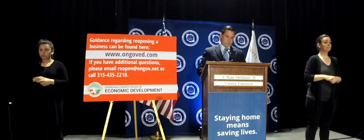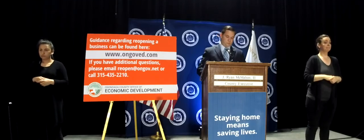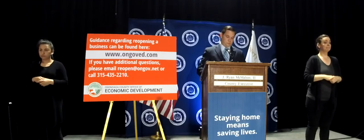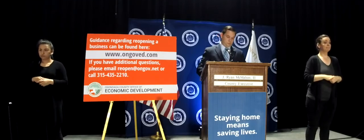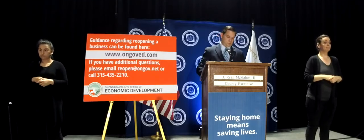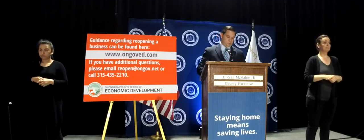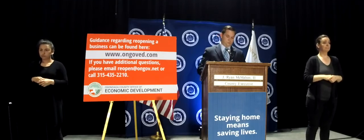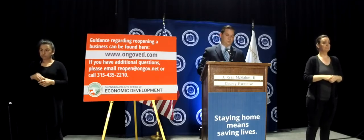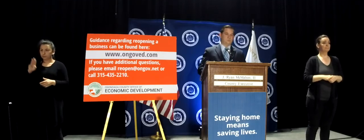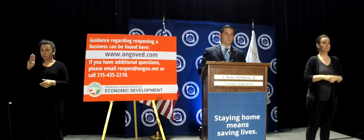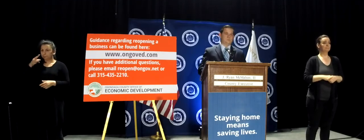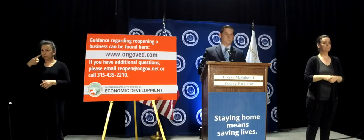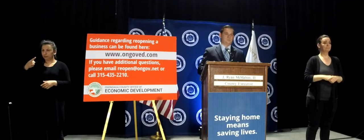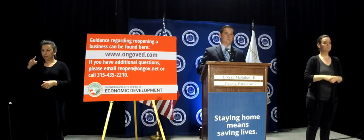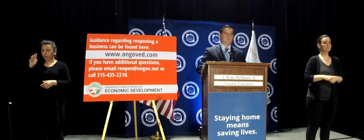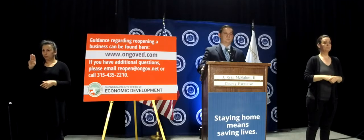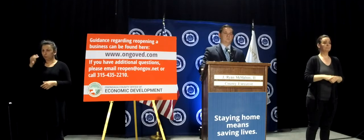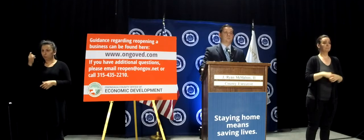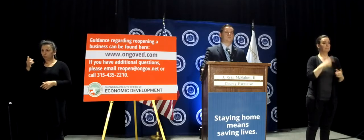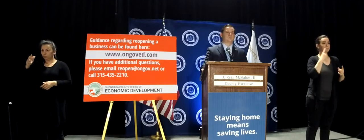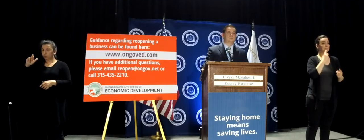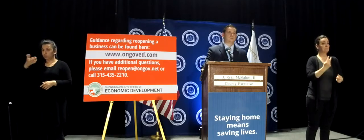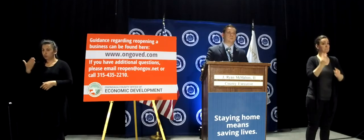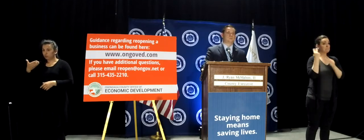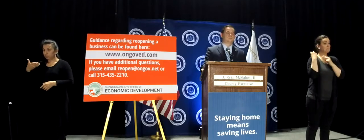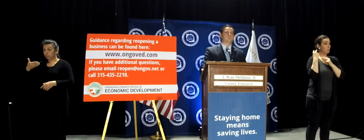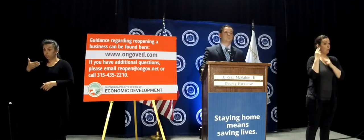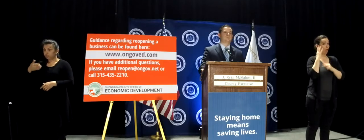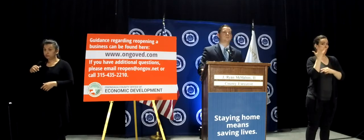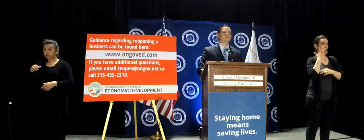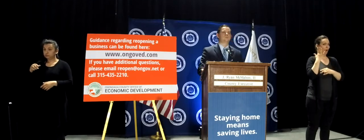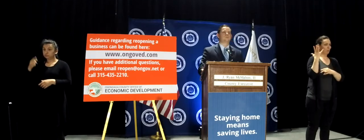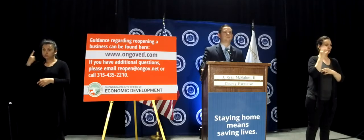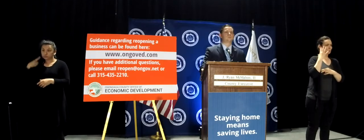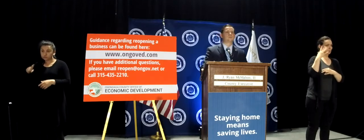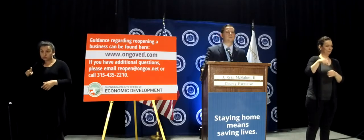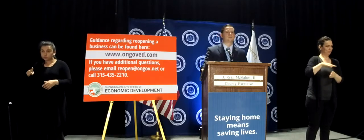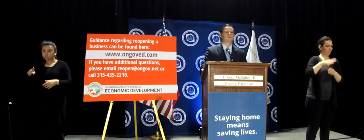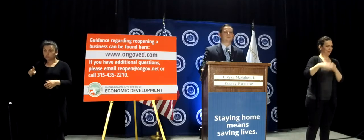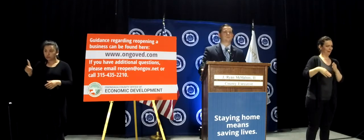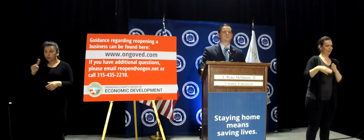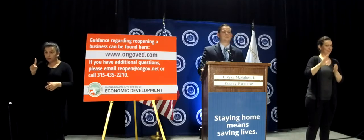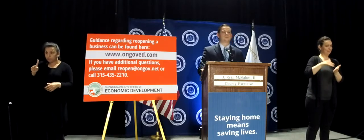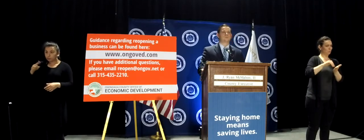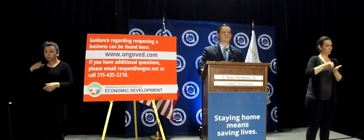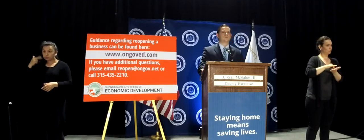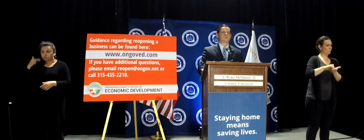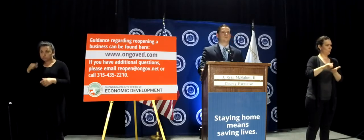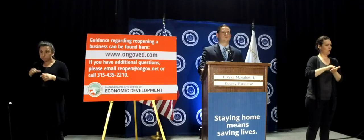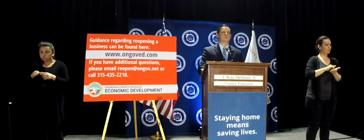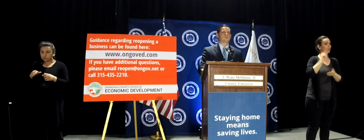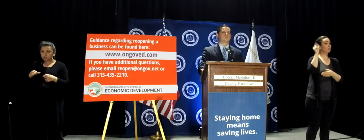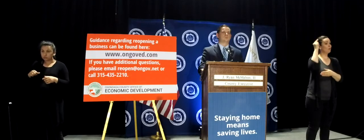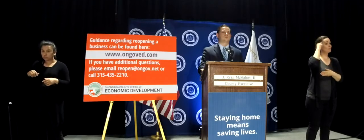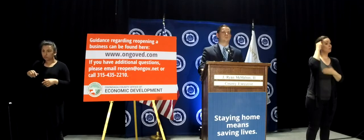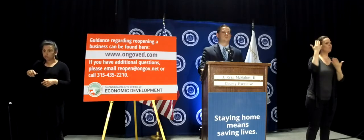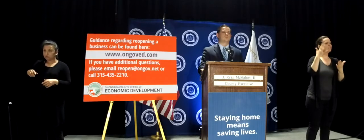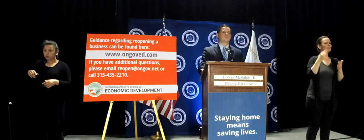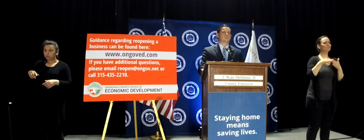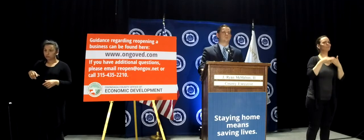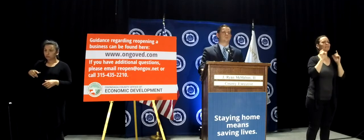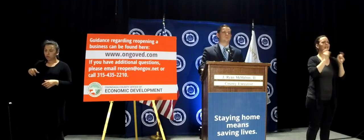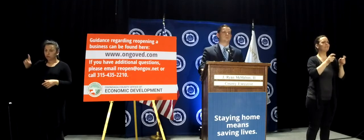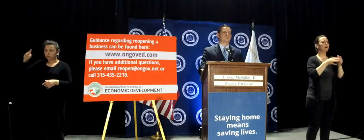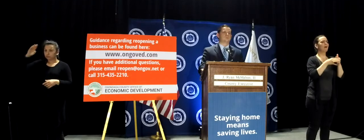Obviously, it's looking like it's going to be a nice weekend here in central New York. The governor gave some guidelines about what,